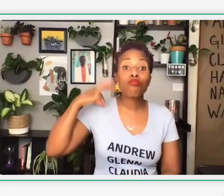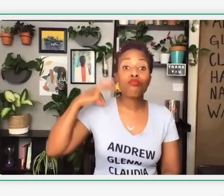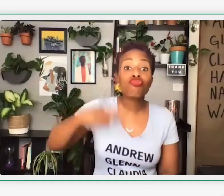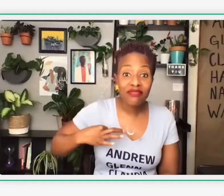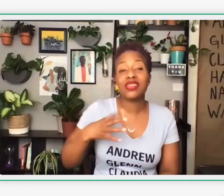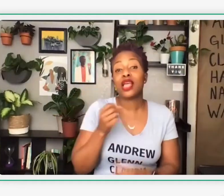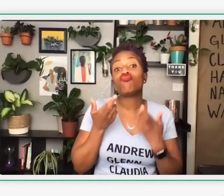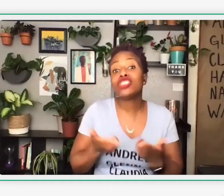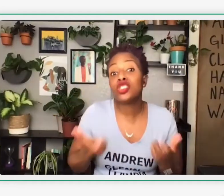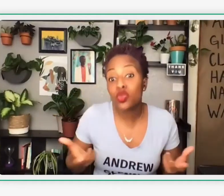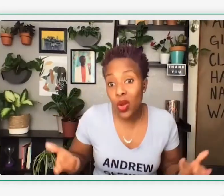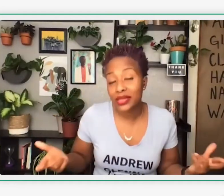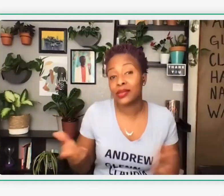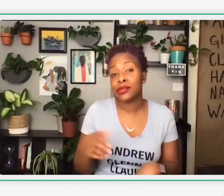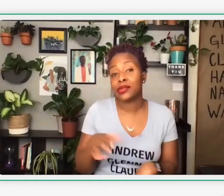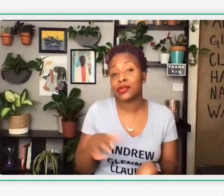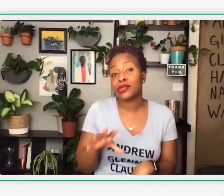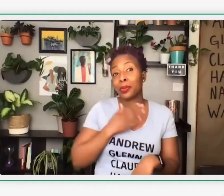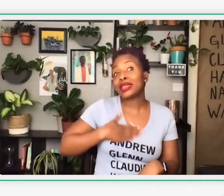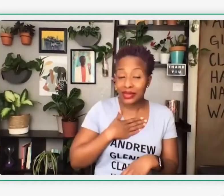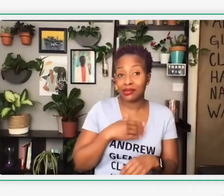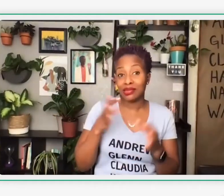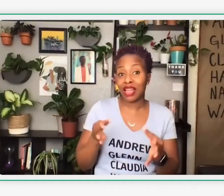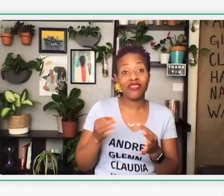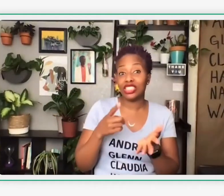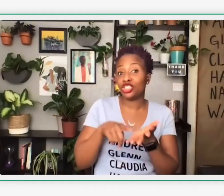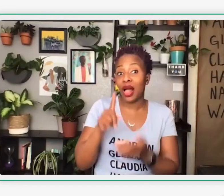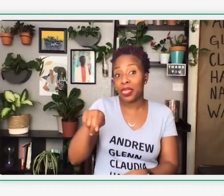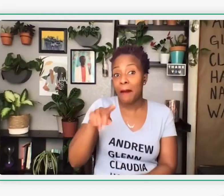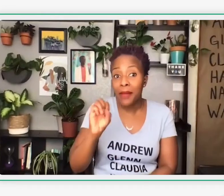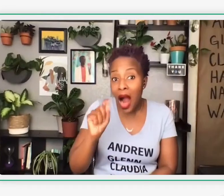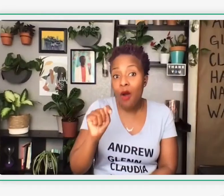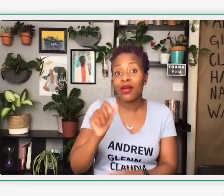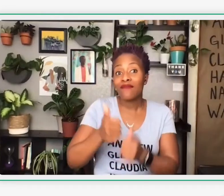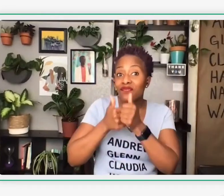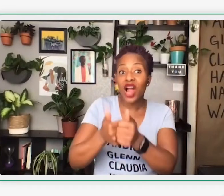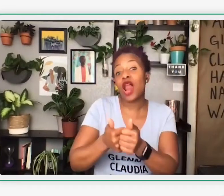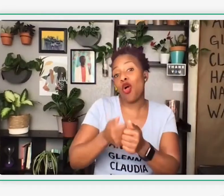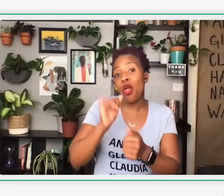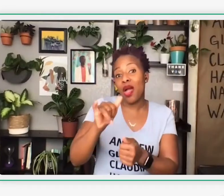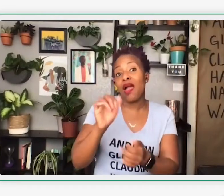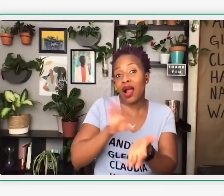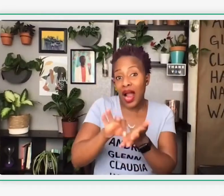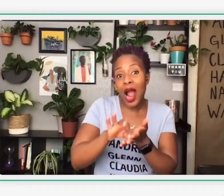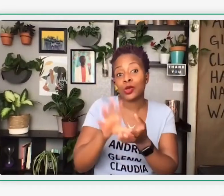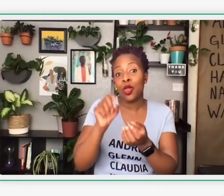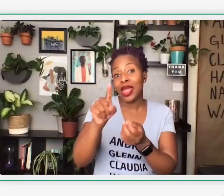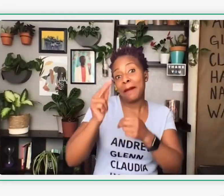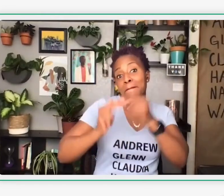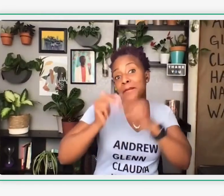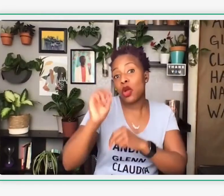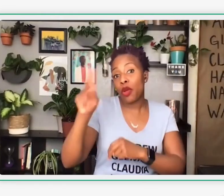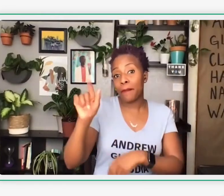Black deaf-owned businesses that are nonprofit and have resources. So please definitely check them out and follow